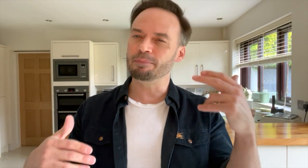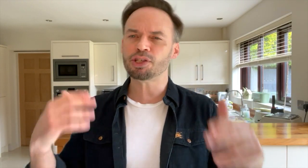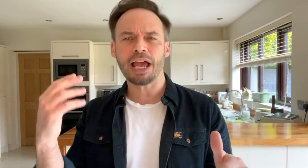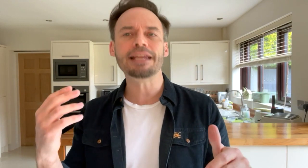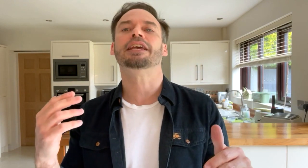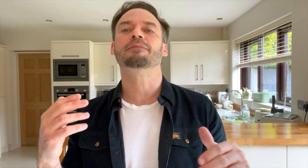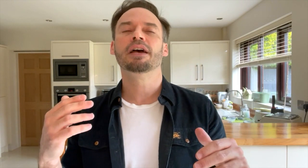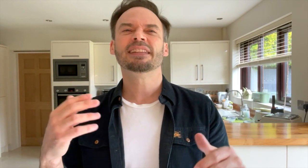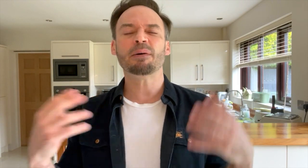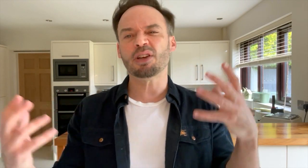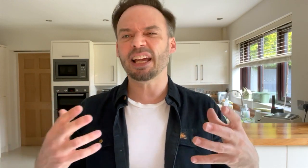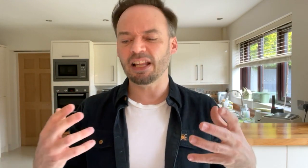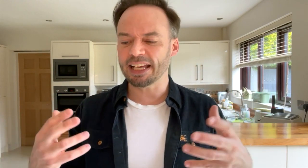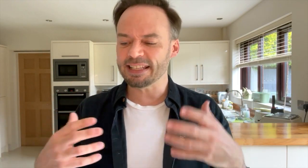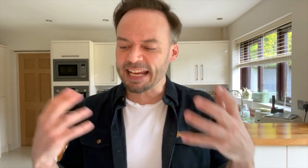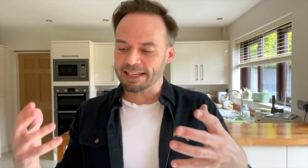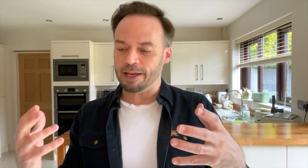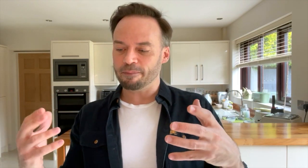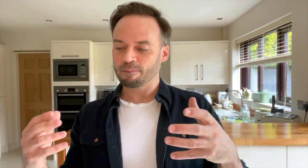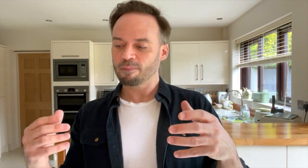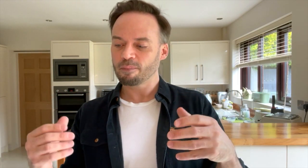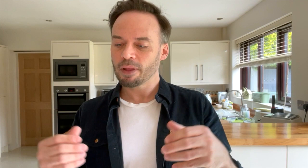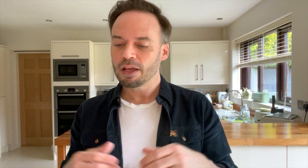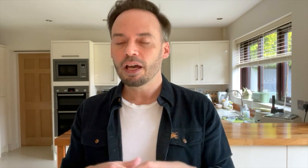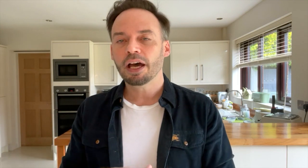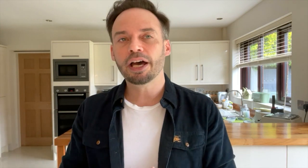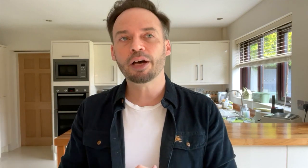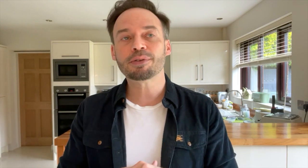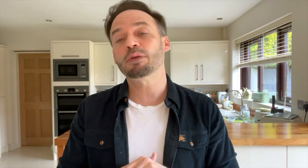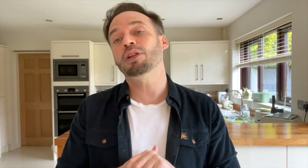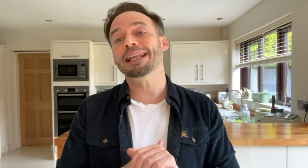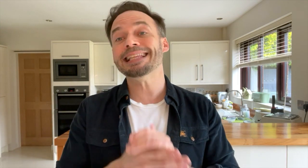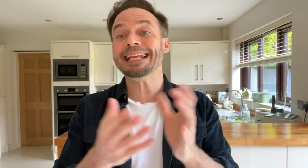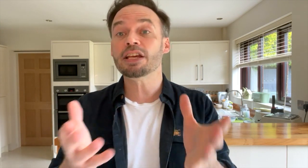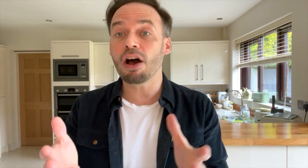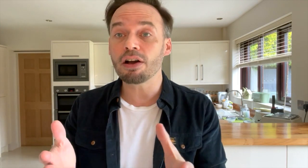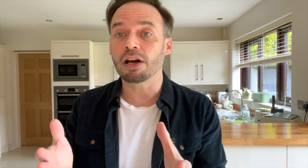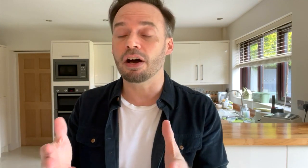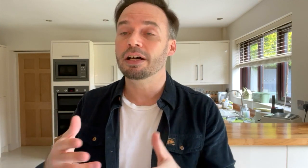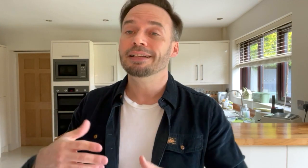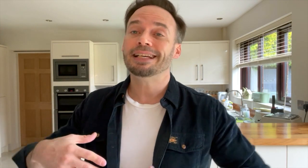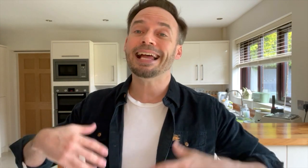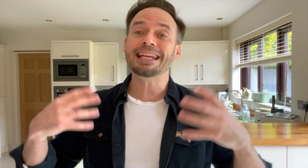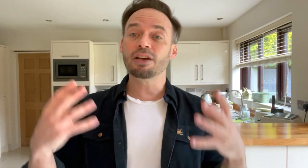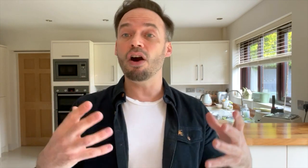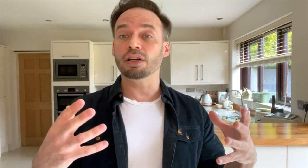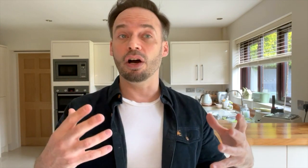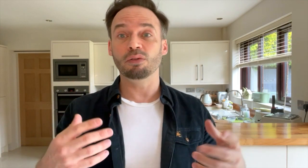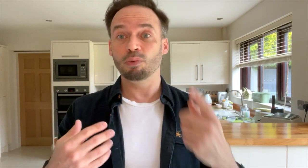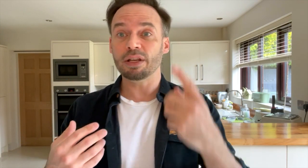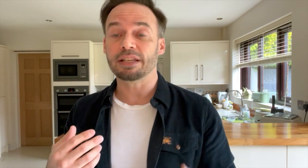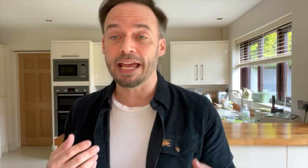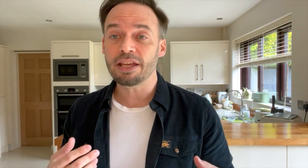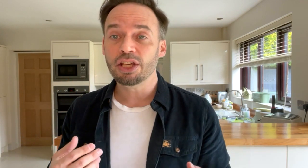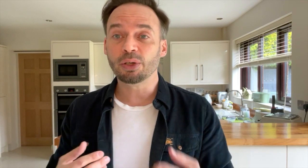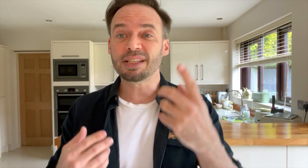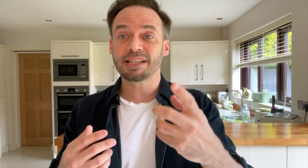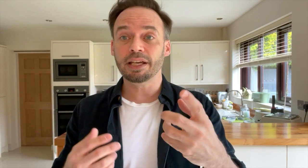shady that was like a like a nickname um someone like lady gaga now lady gaga one day you can see her